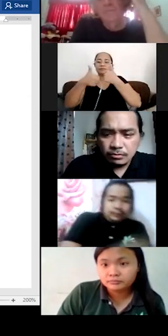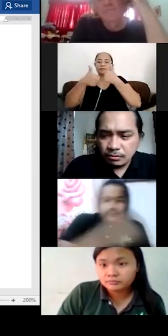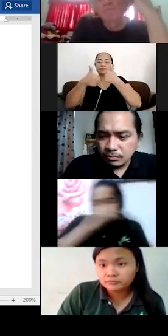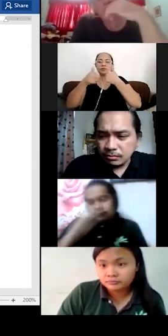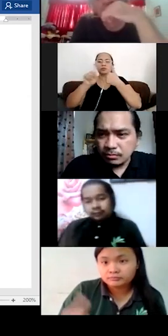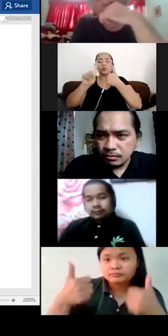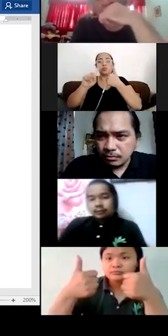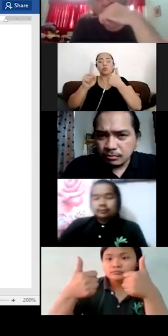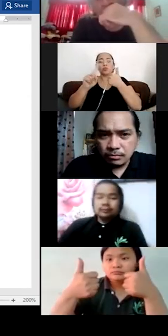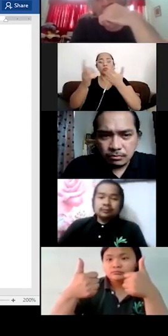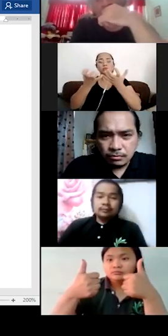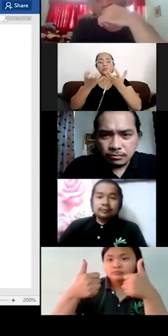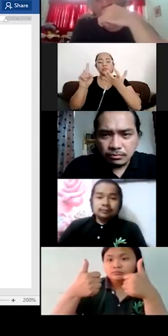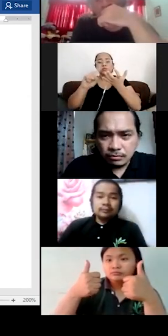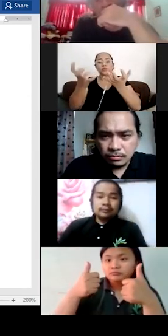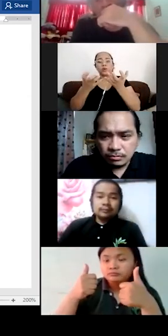do?